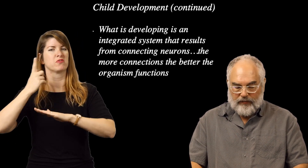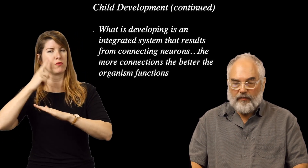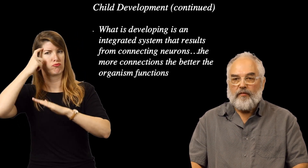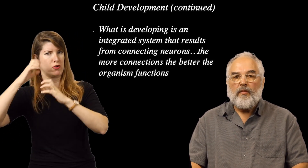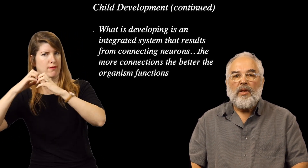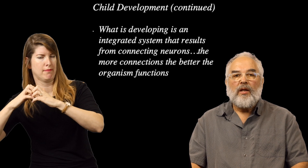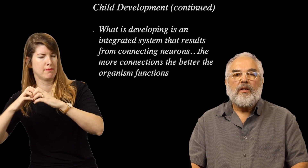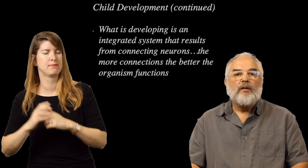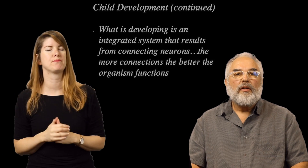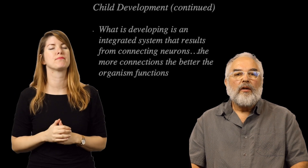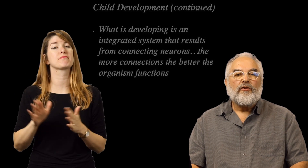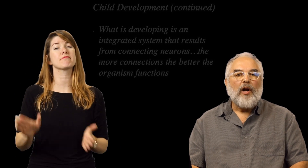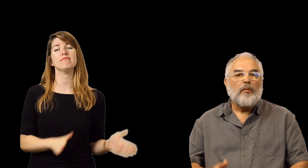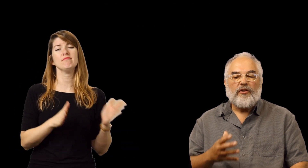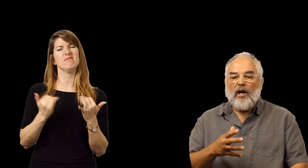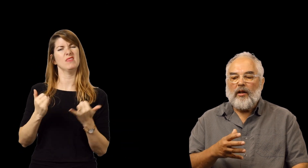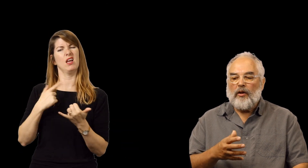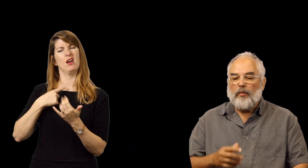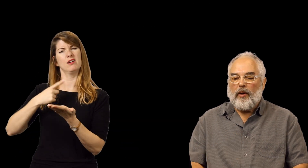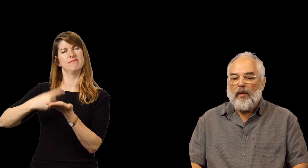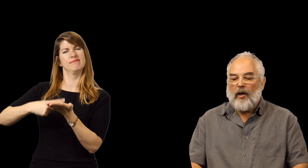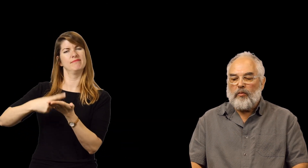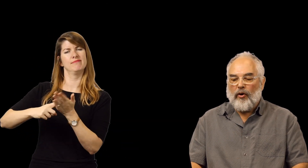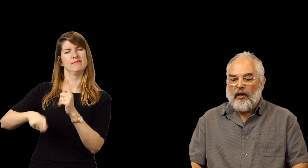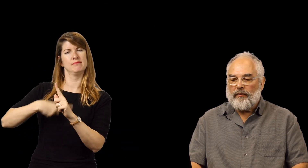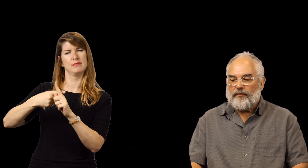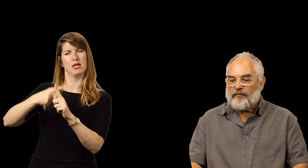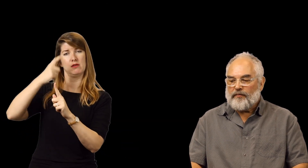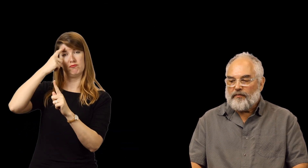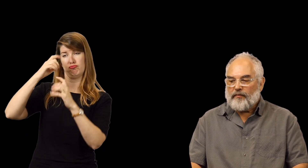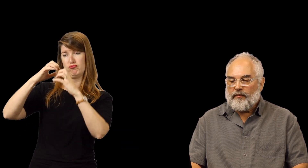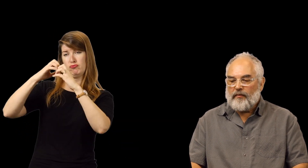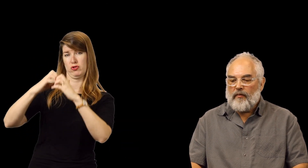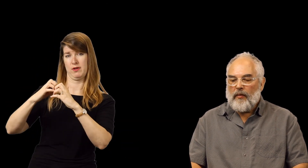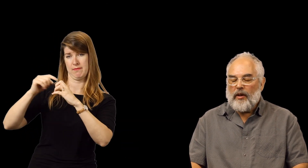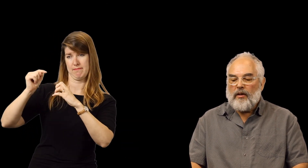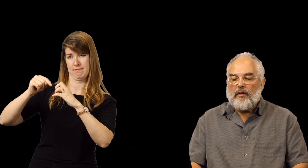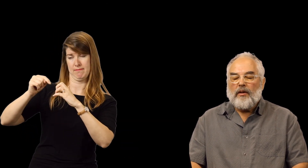functions. So now I'm going to talk a little bit about our brain.